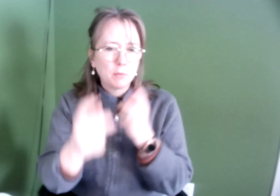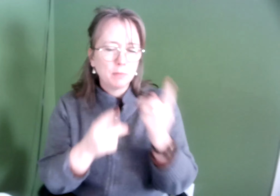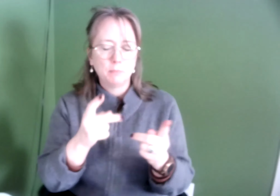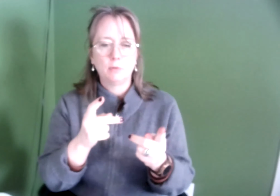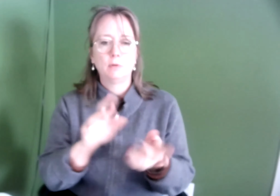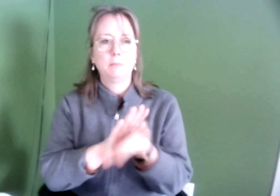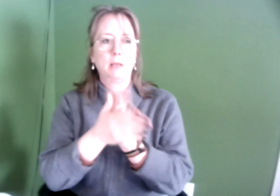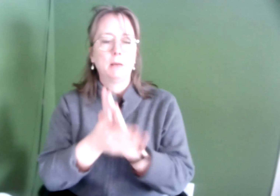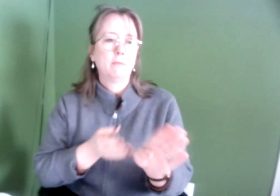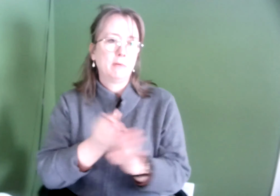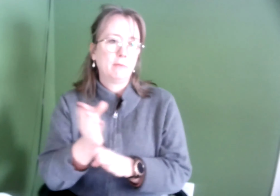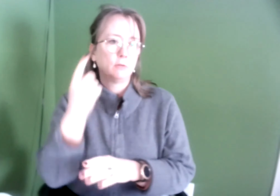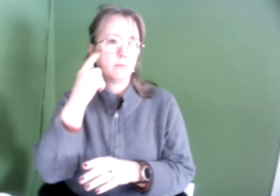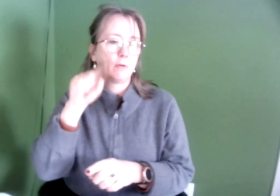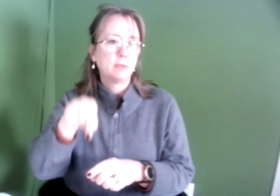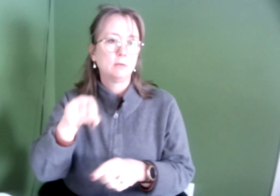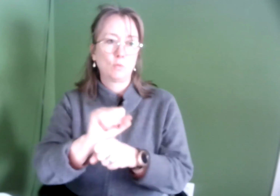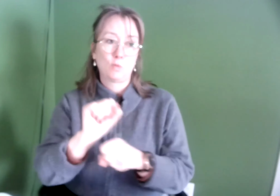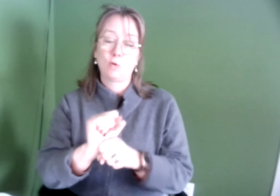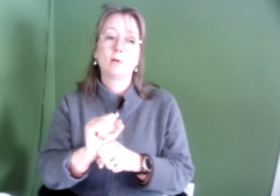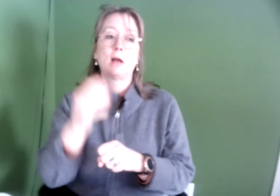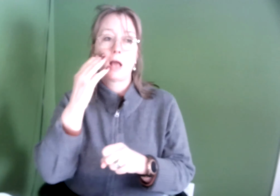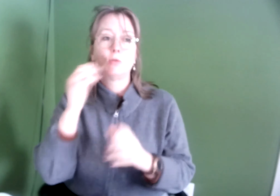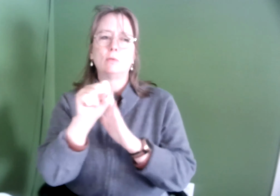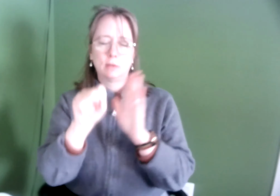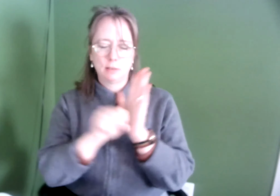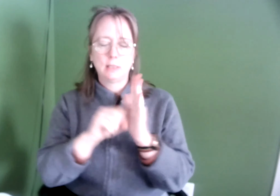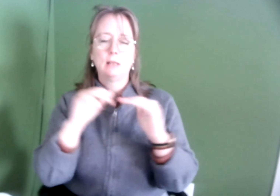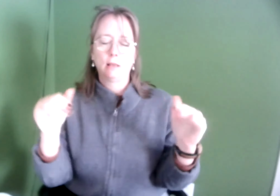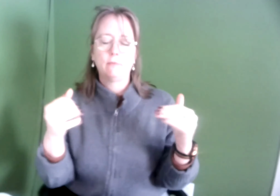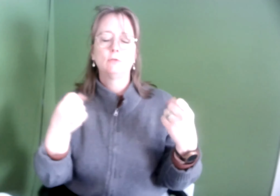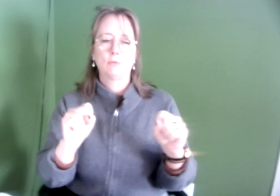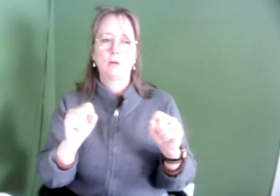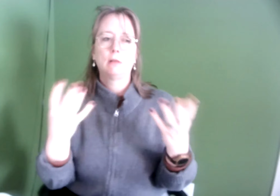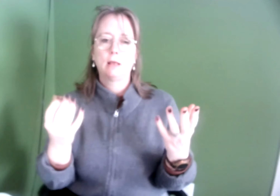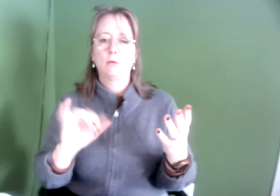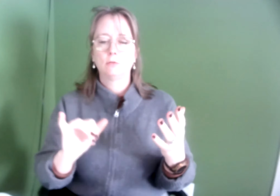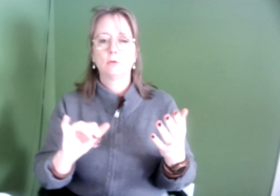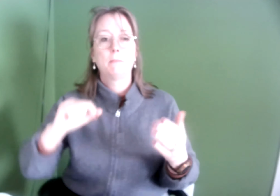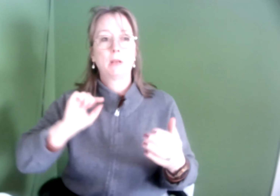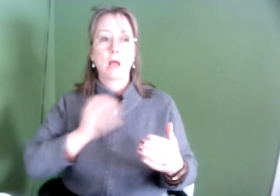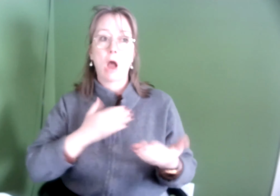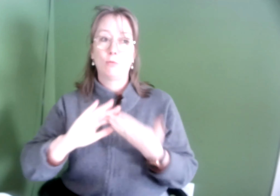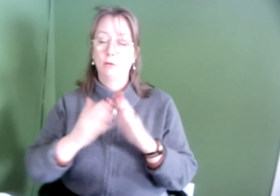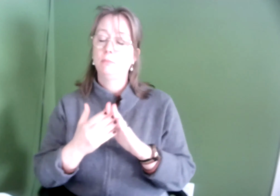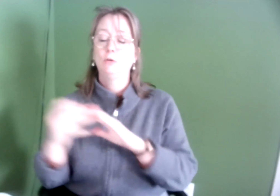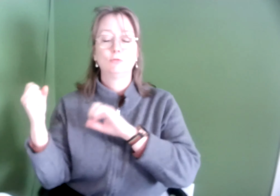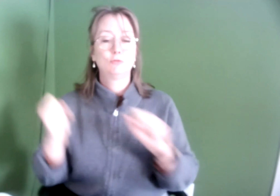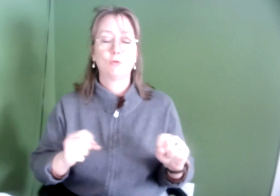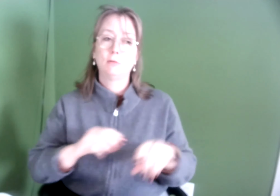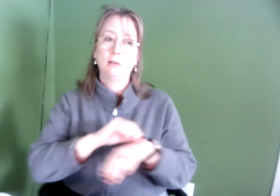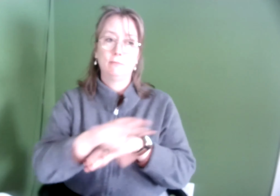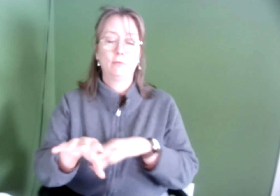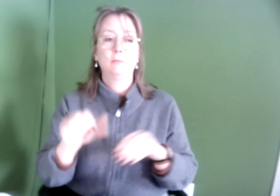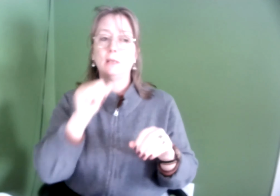field to be able to do this work. And I know there's a lot going on at state level too, but it is definitely affecting our community. De acuerdo, tiene que ver con los sueldos,